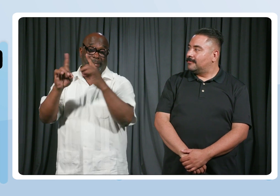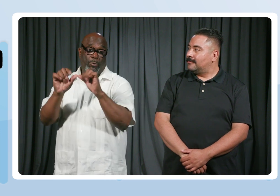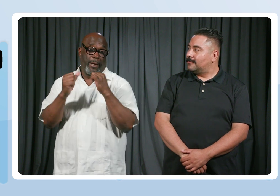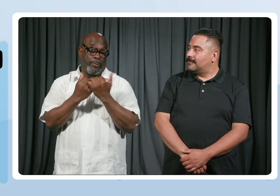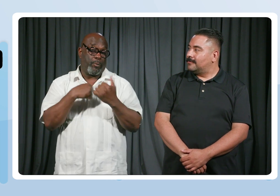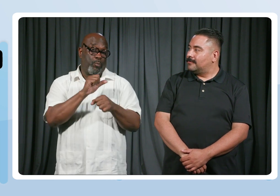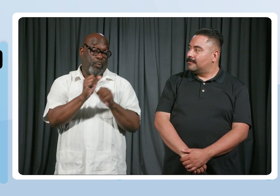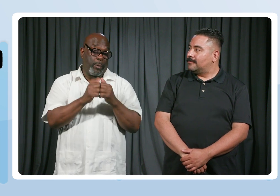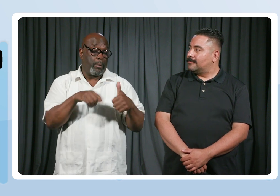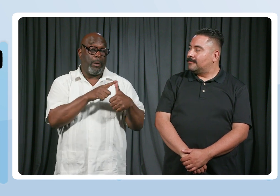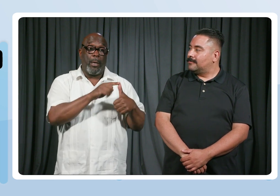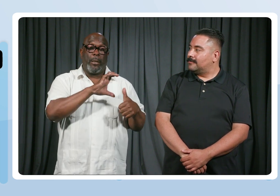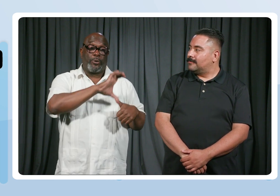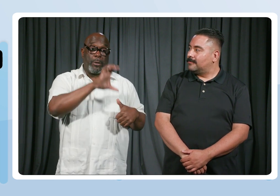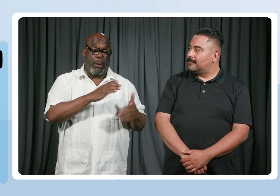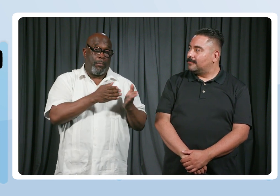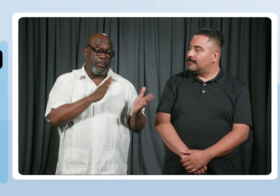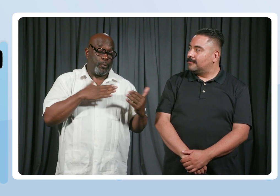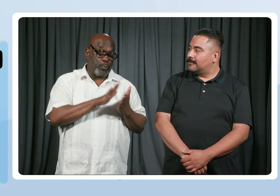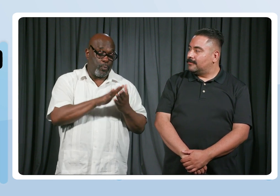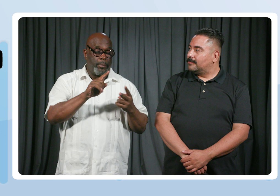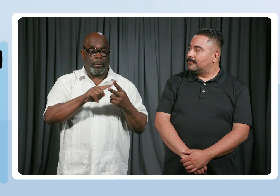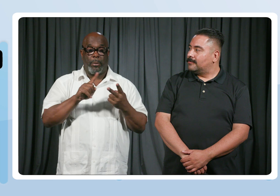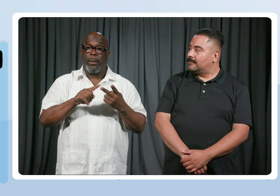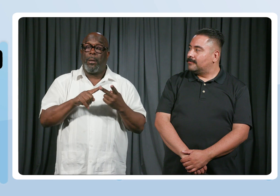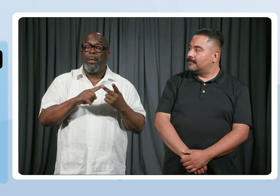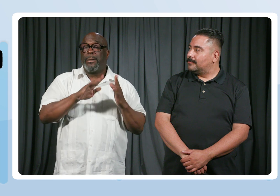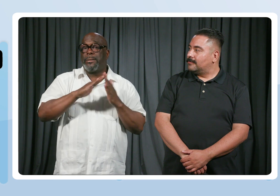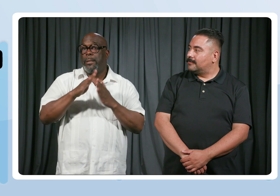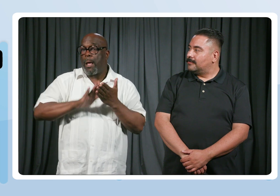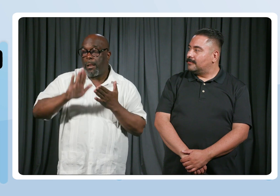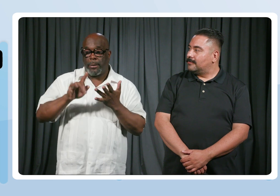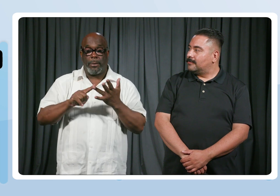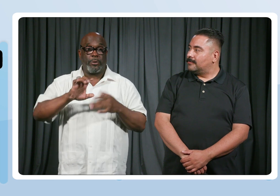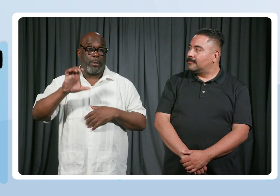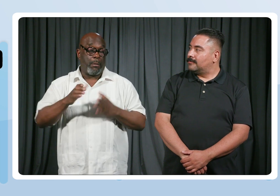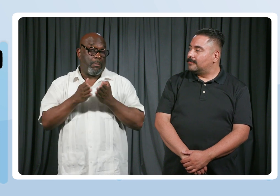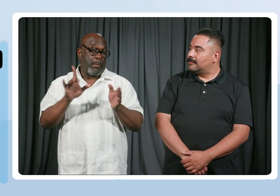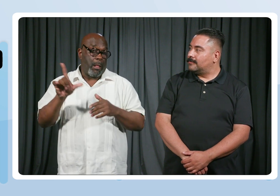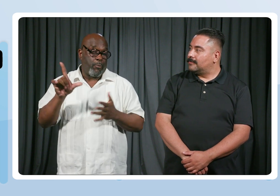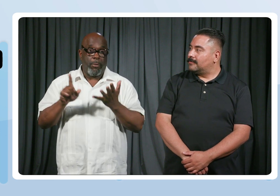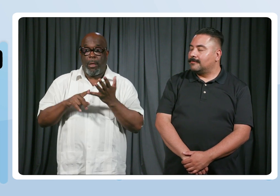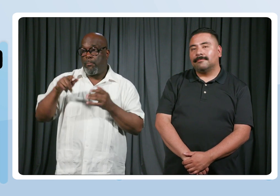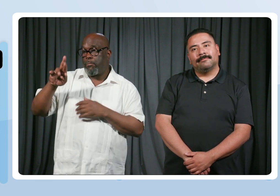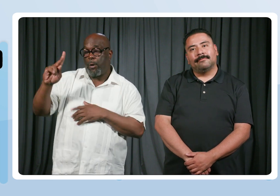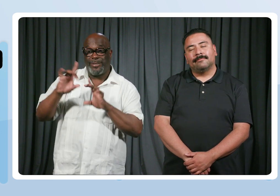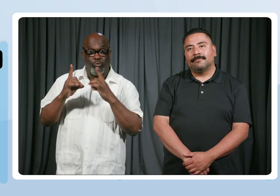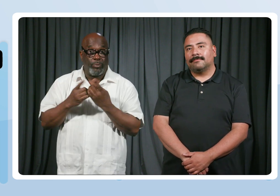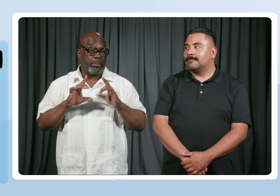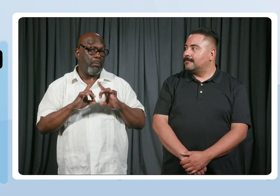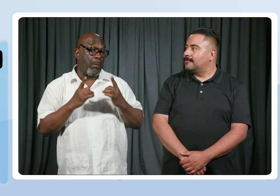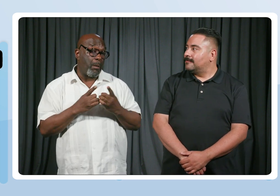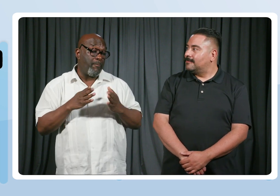from Chicago Public Schools to the city colleges, our Chicago Public Libraries, the Park District, the Department of Public